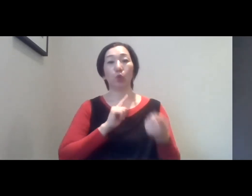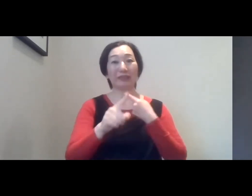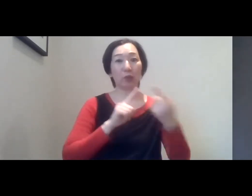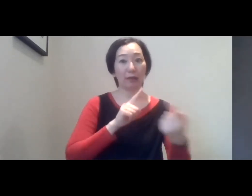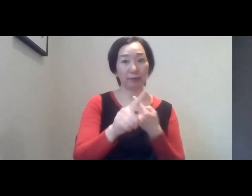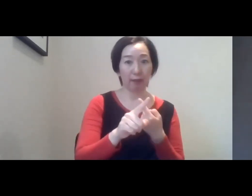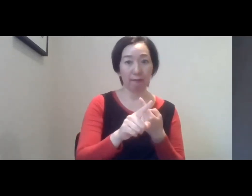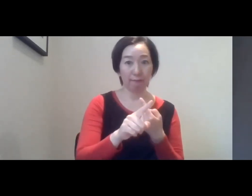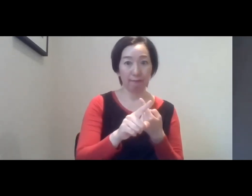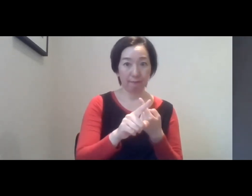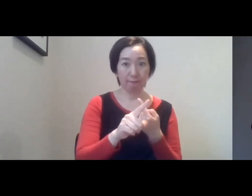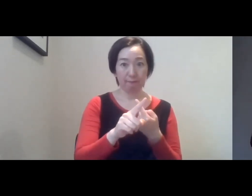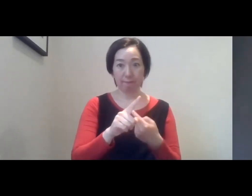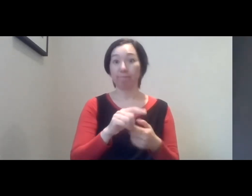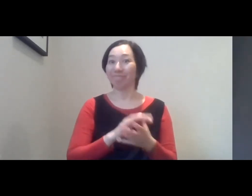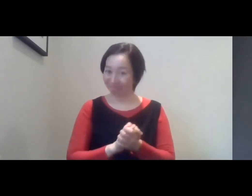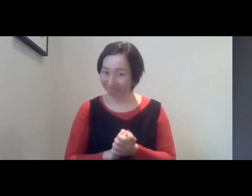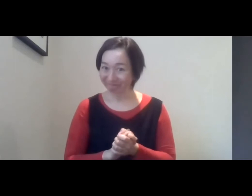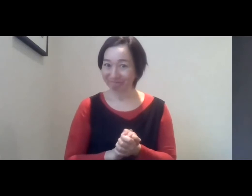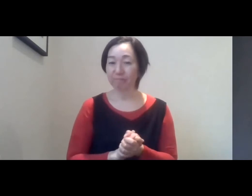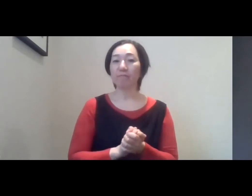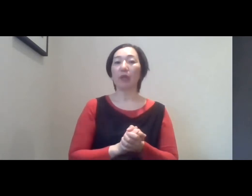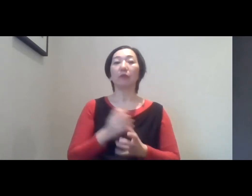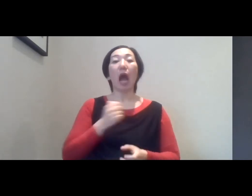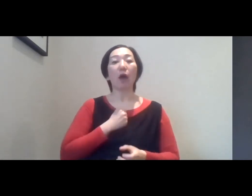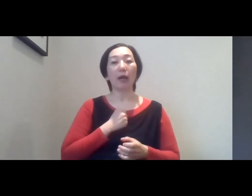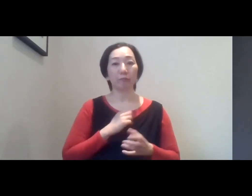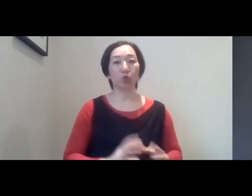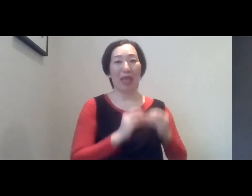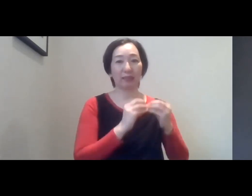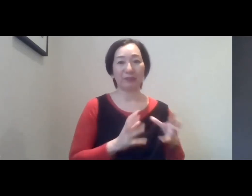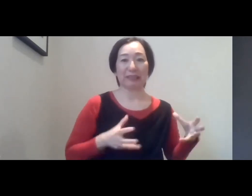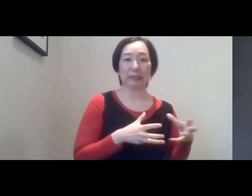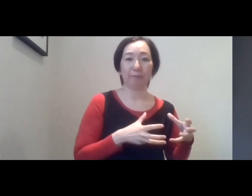and there will also be 2 Q&A sessions as well.